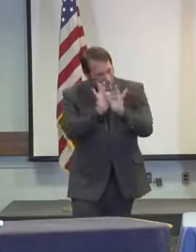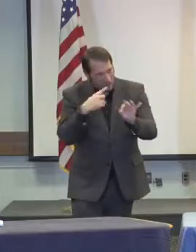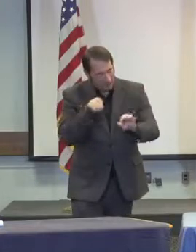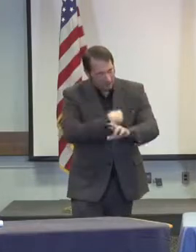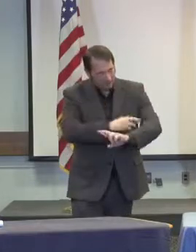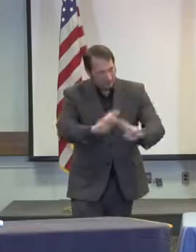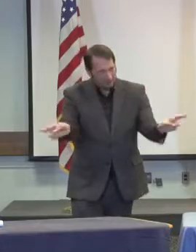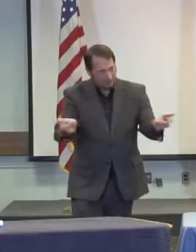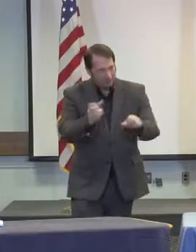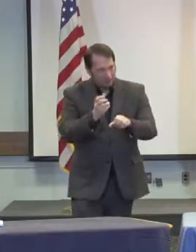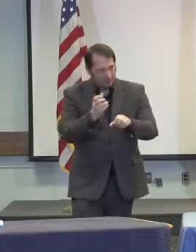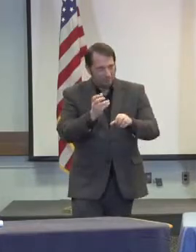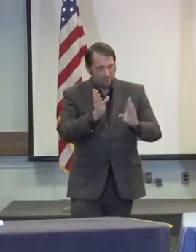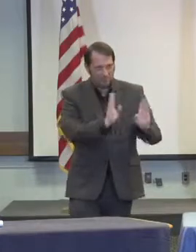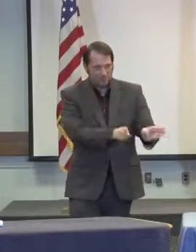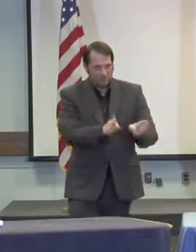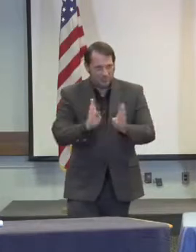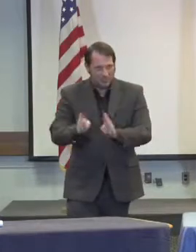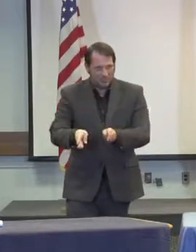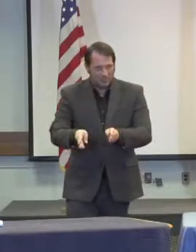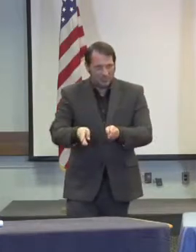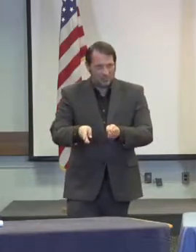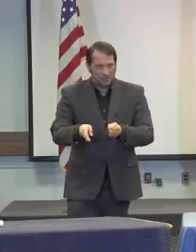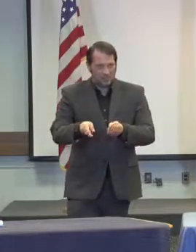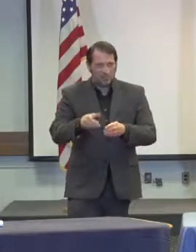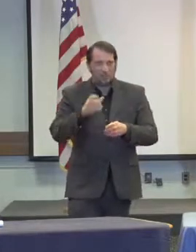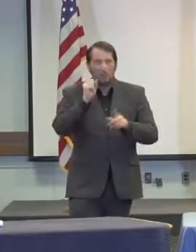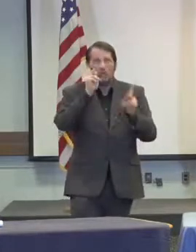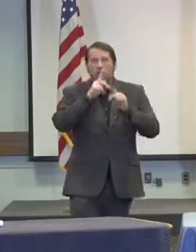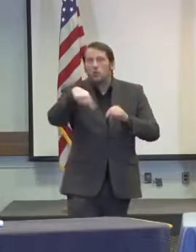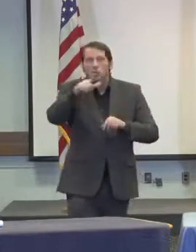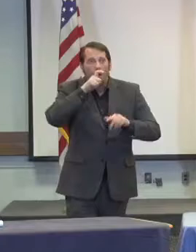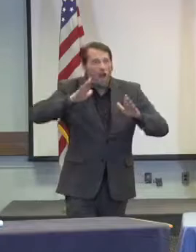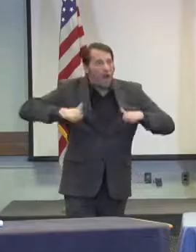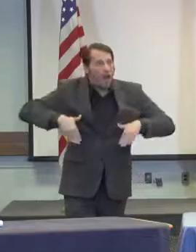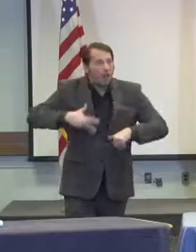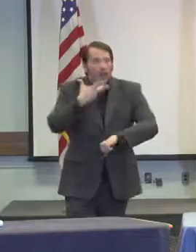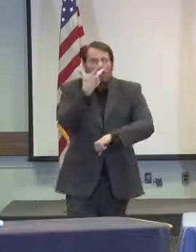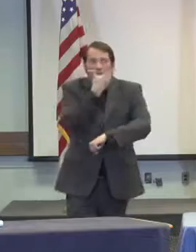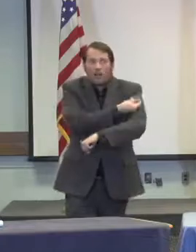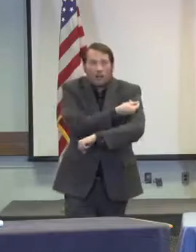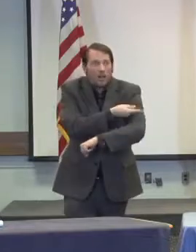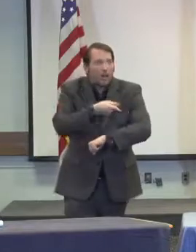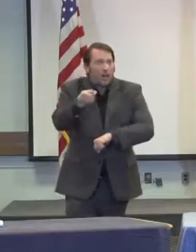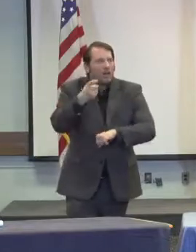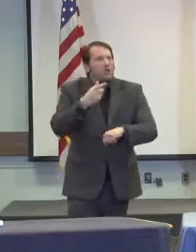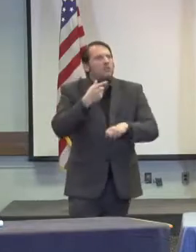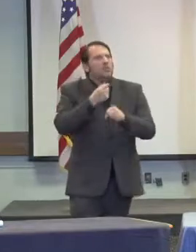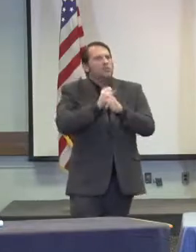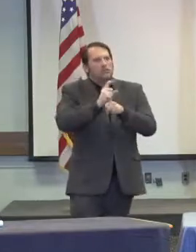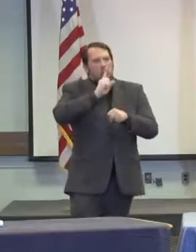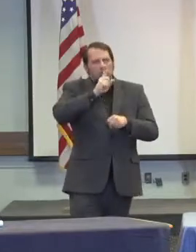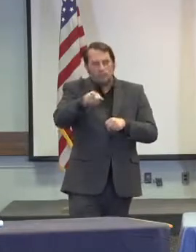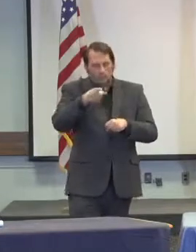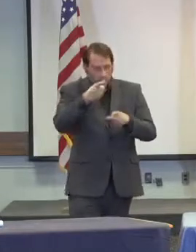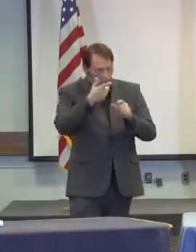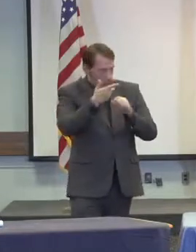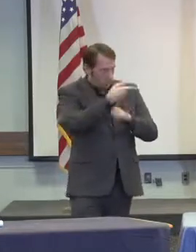and unvaccinated world. And so we're going to make sure that the county gets the supplies, that we're able to provide the